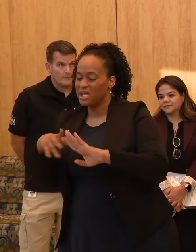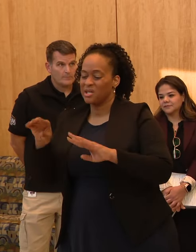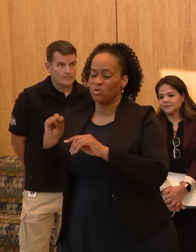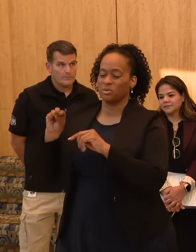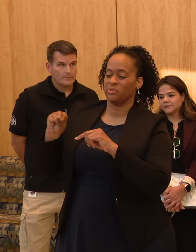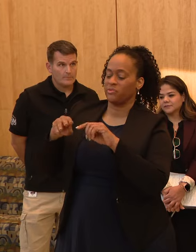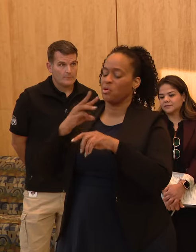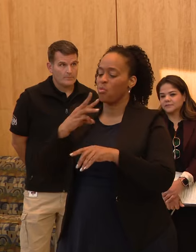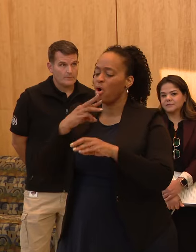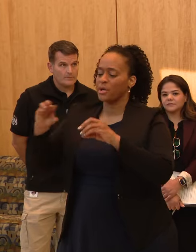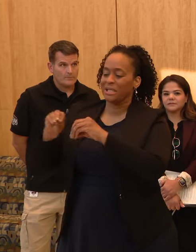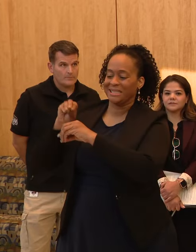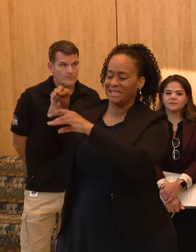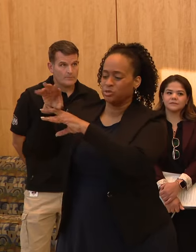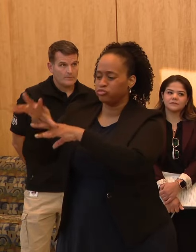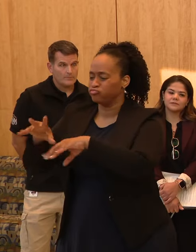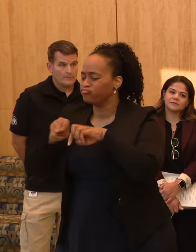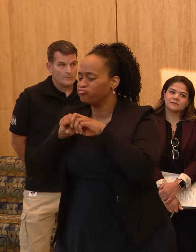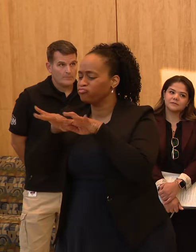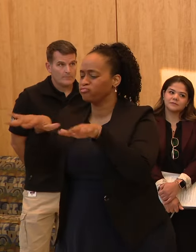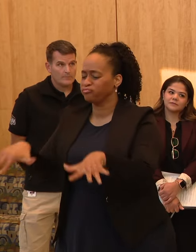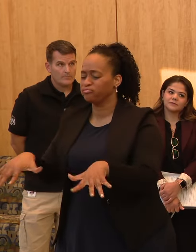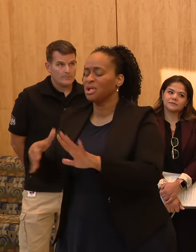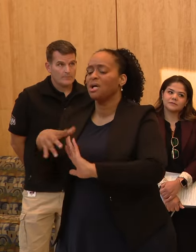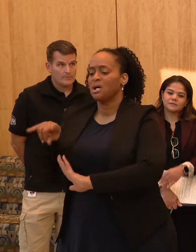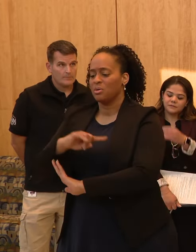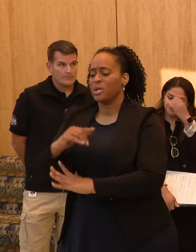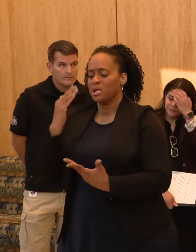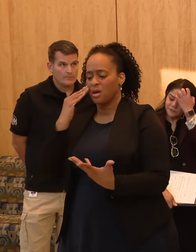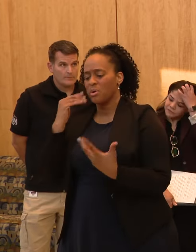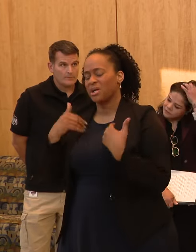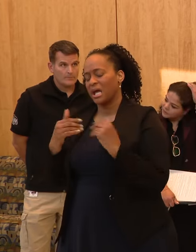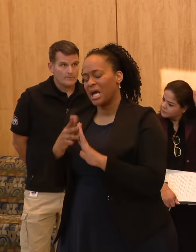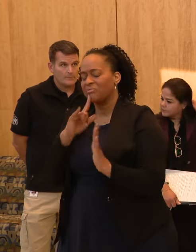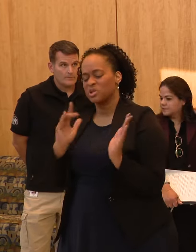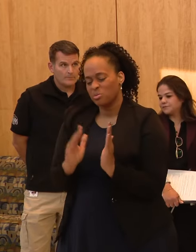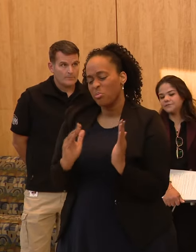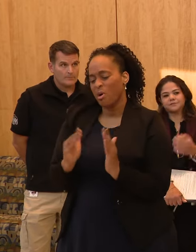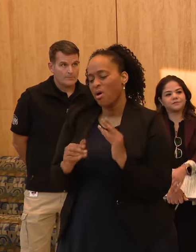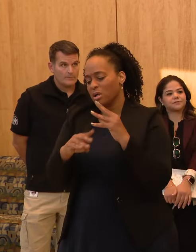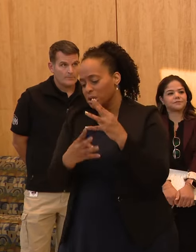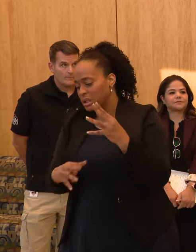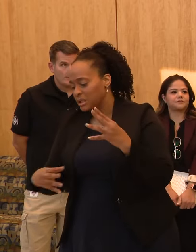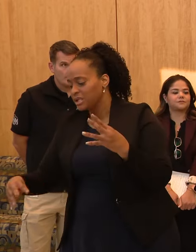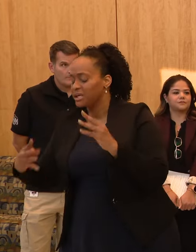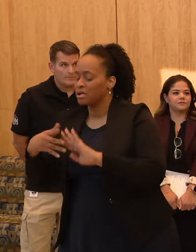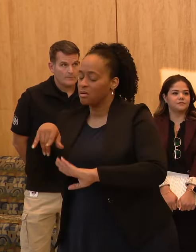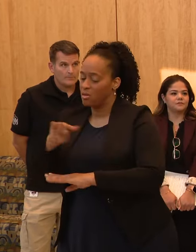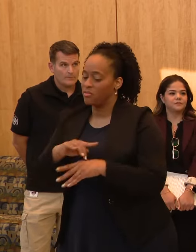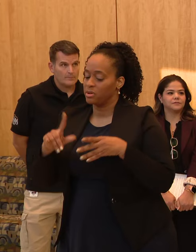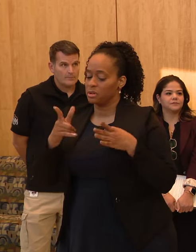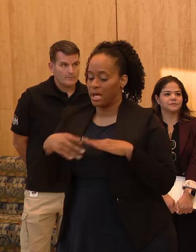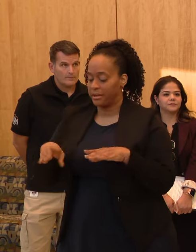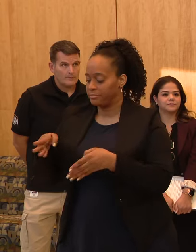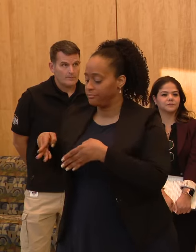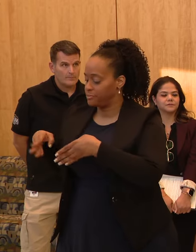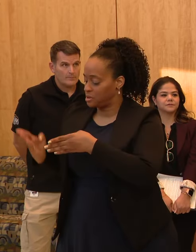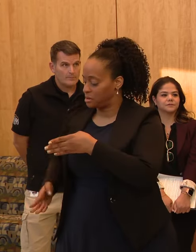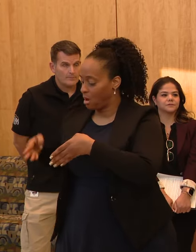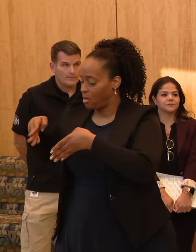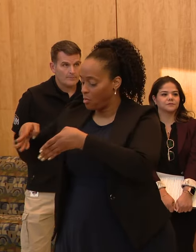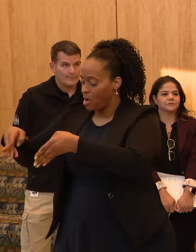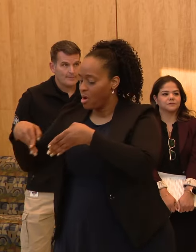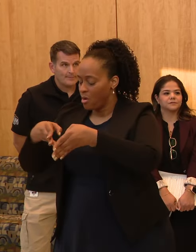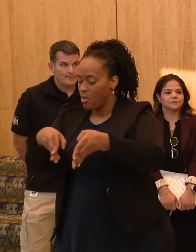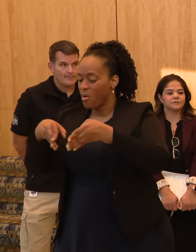that's going to get a high priority. But we know we're going to have a lot of minor leaks, things that are leaking over sidewalks, directly into storm drains and